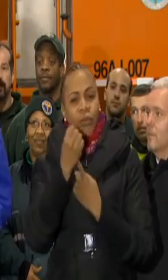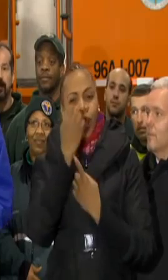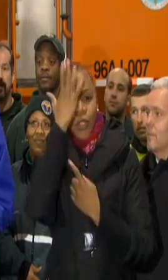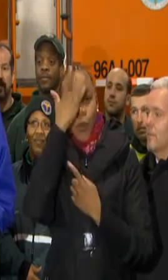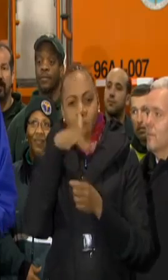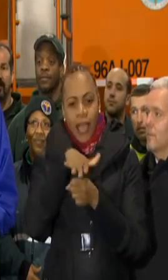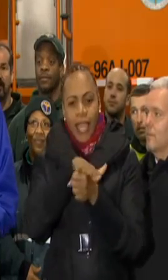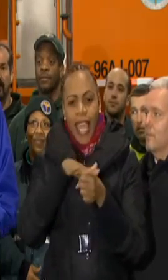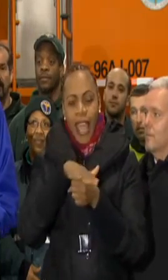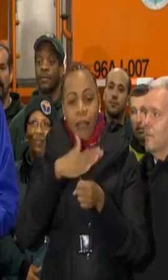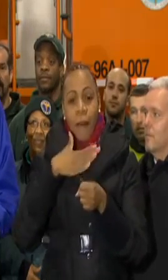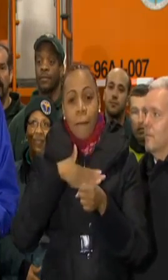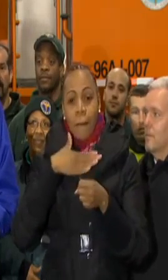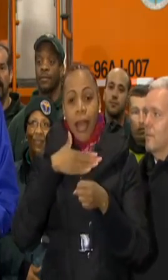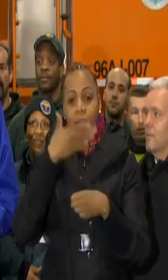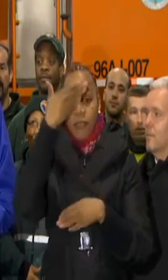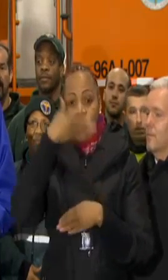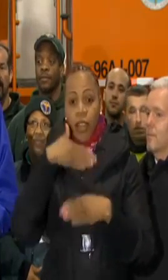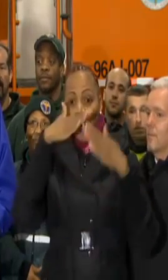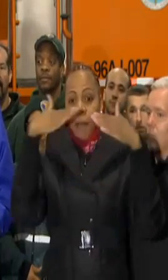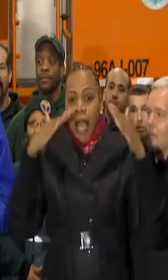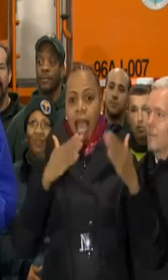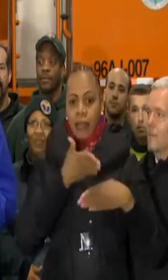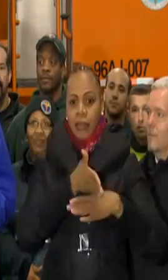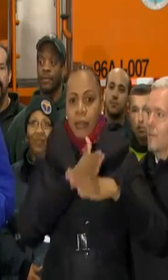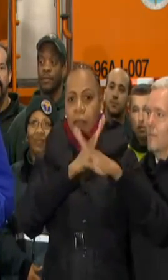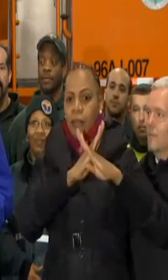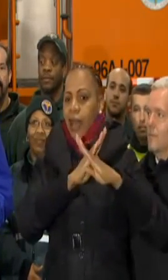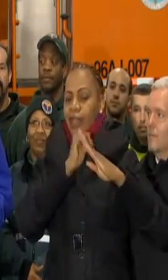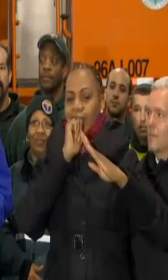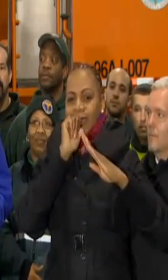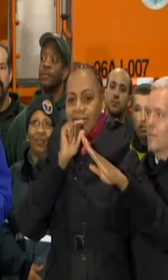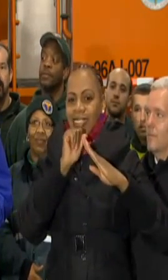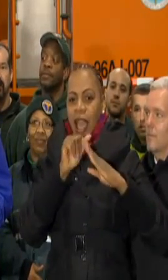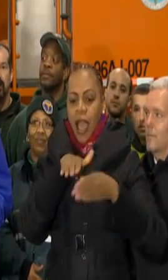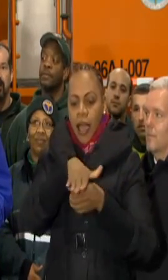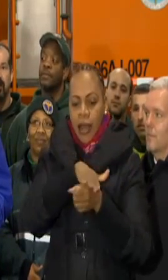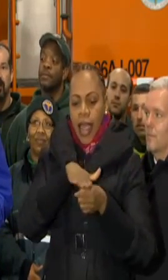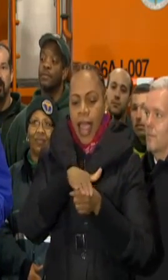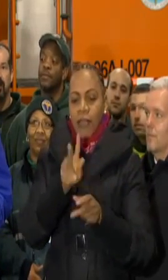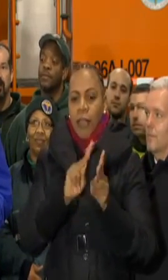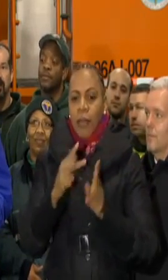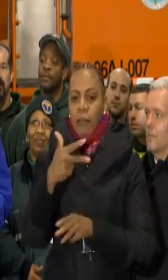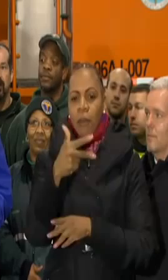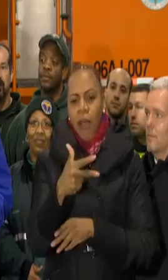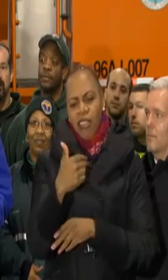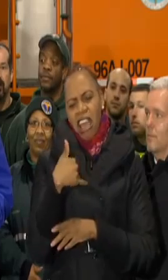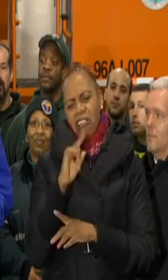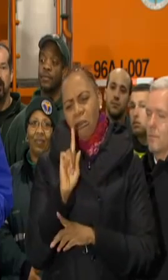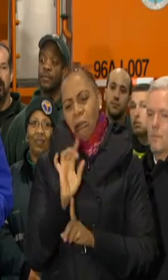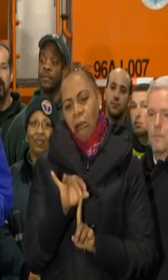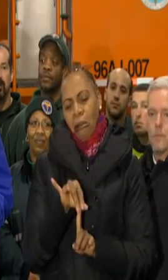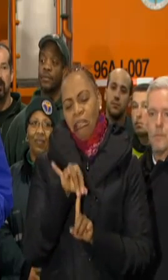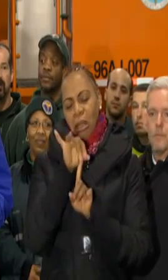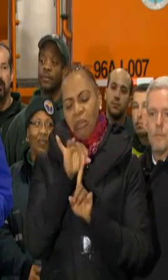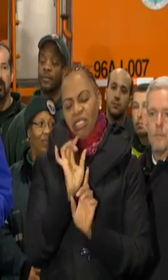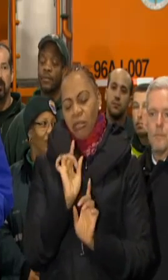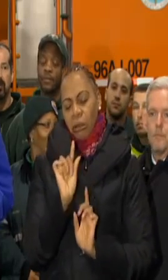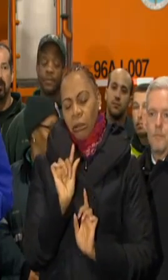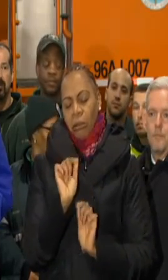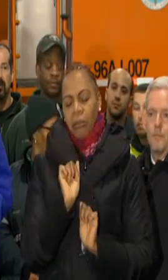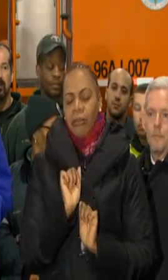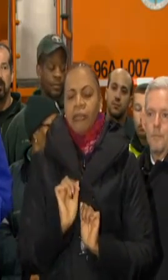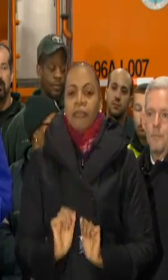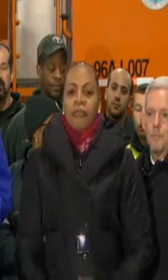front of my house has been blocked off, so it's not a place where people park. So I made a little exception there.